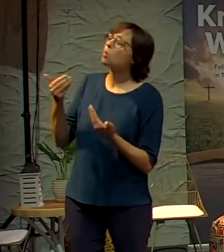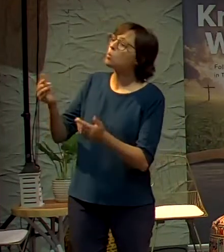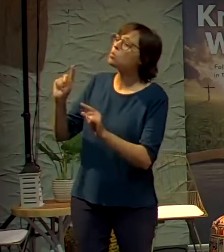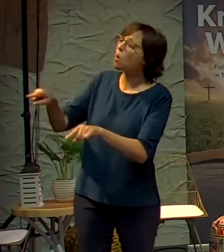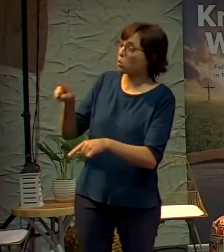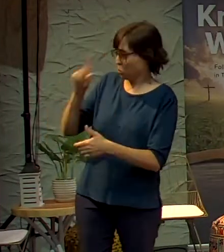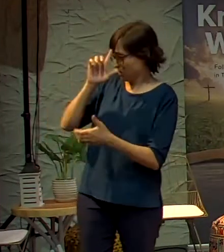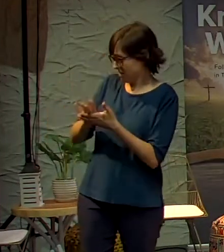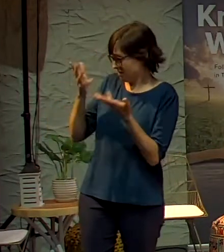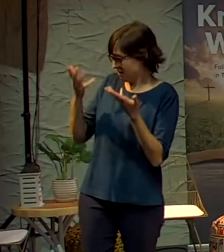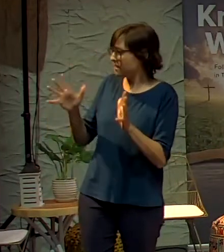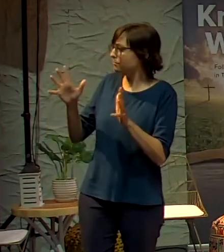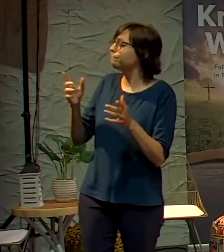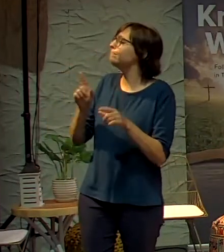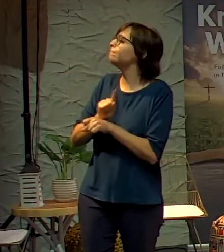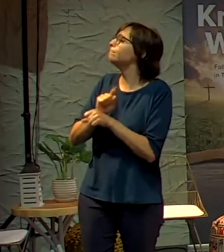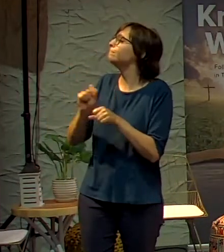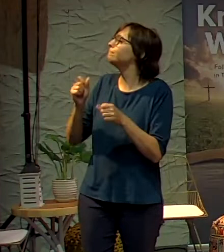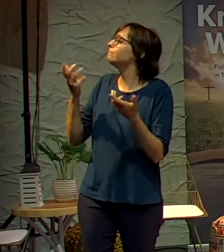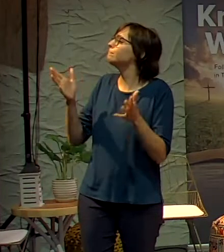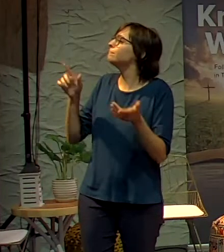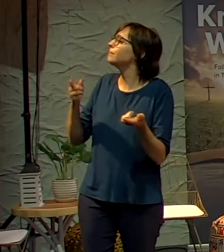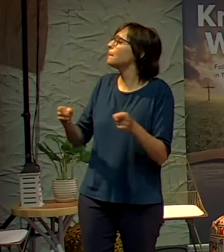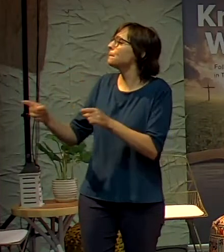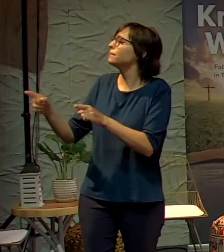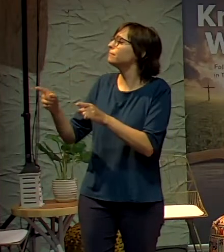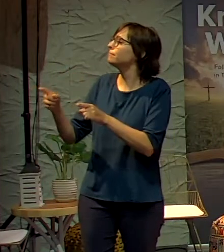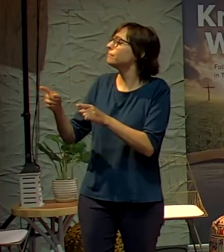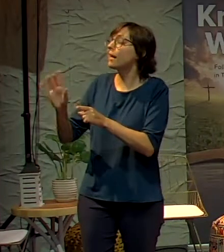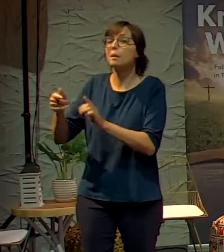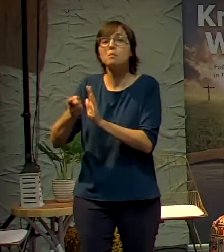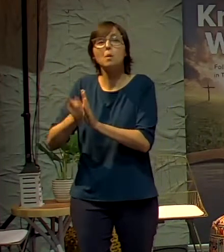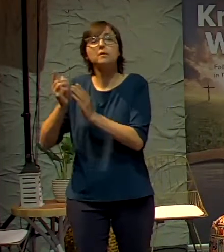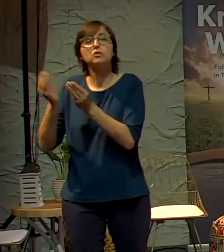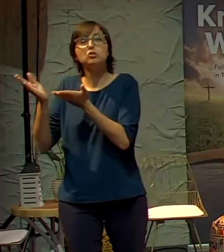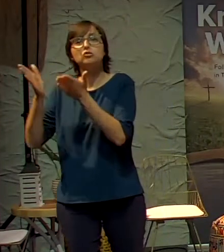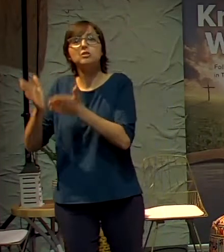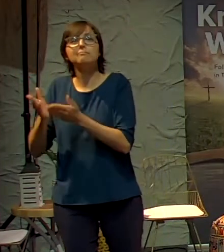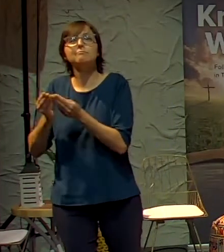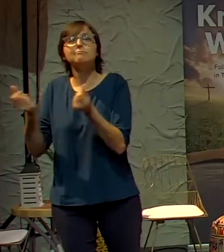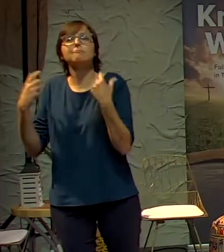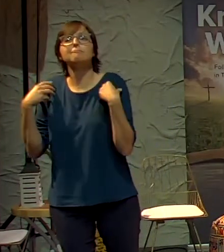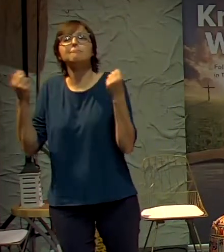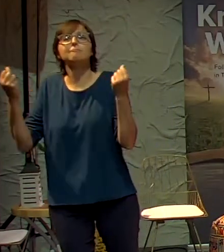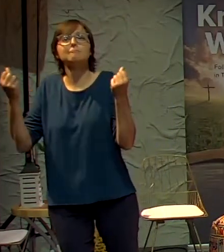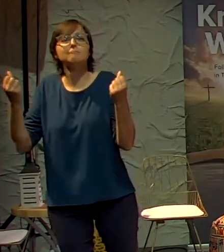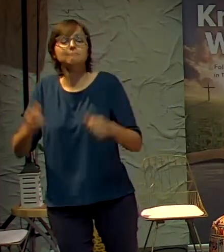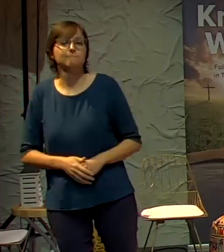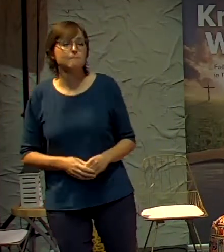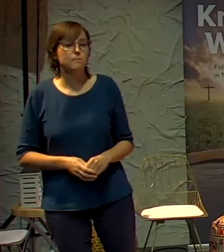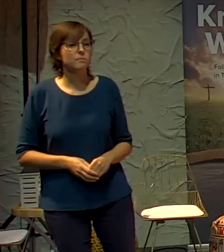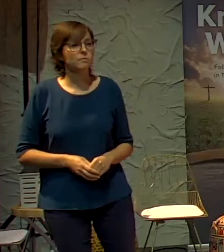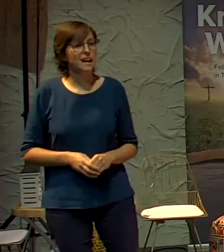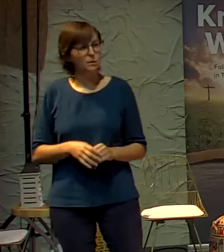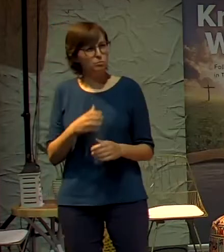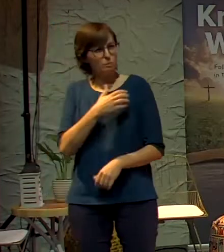could happen has happened. At that moment, his servant became well. So